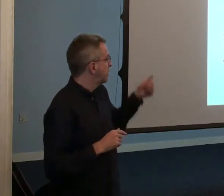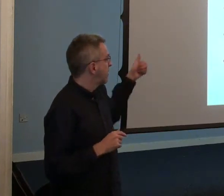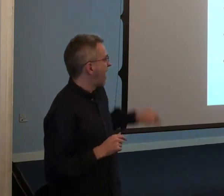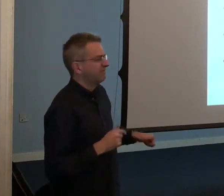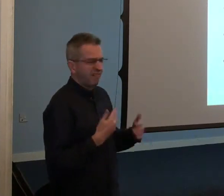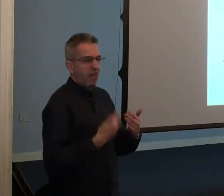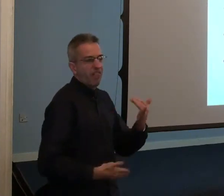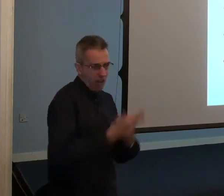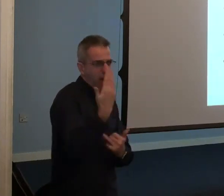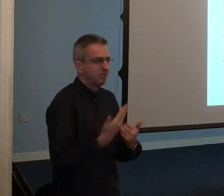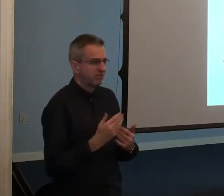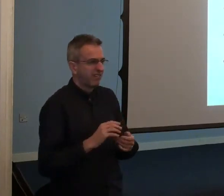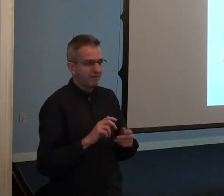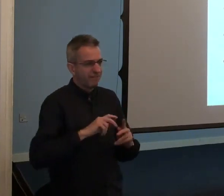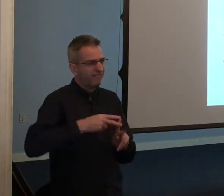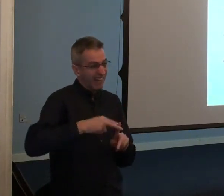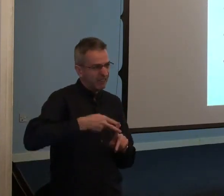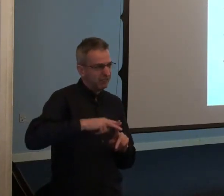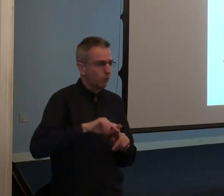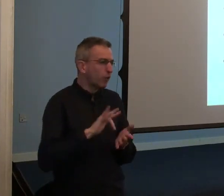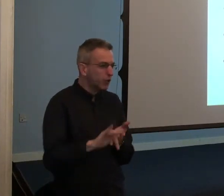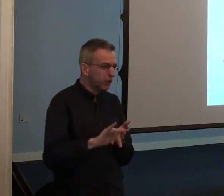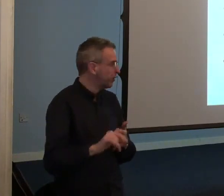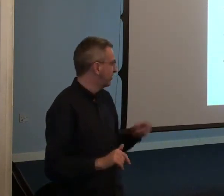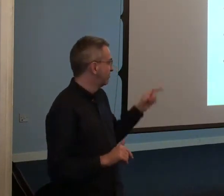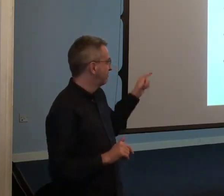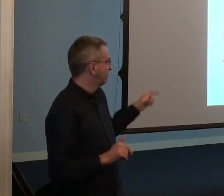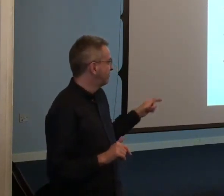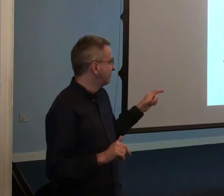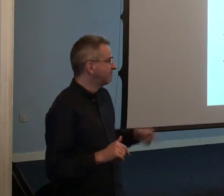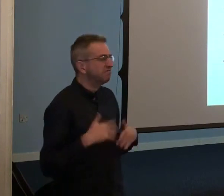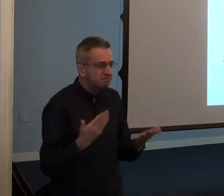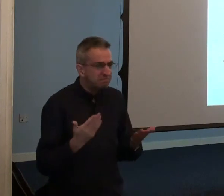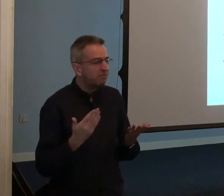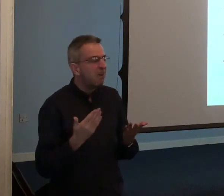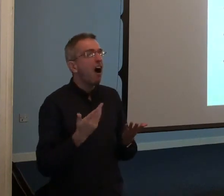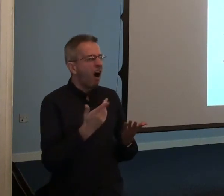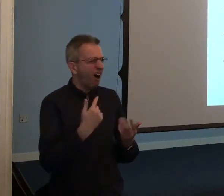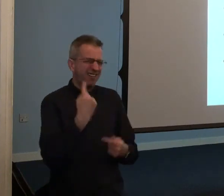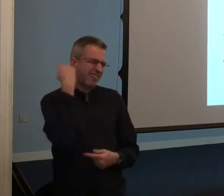happen. And the last one you'll all be familiar with is trying to fix or cure